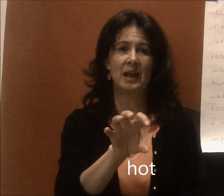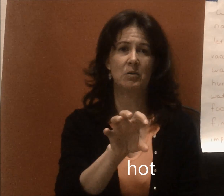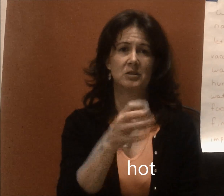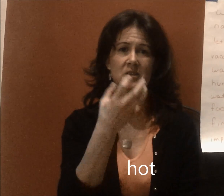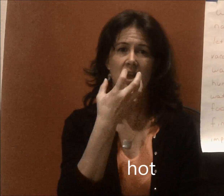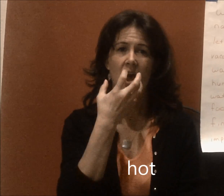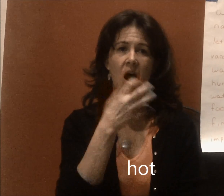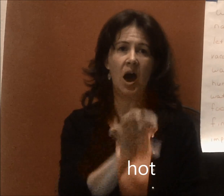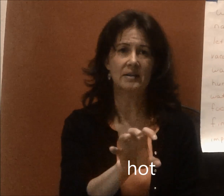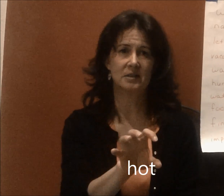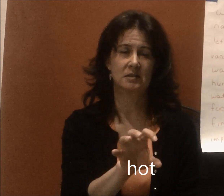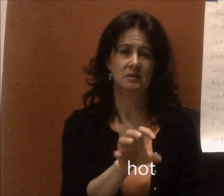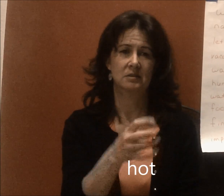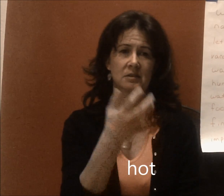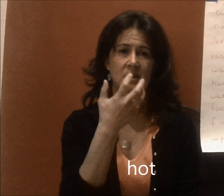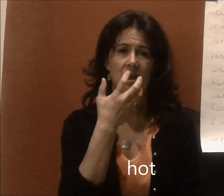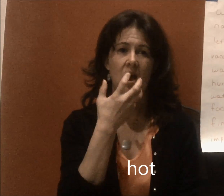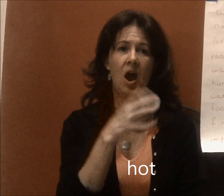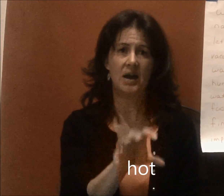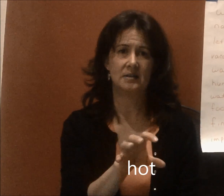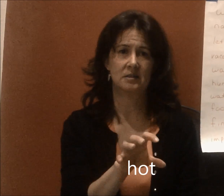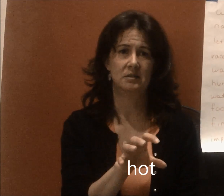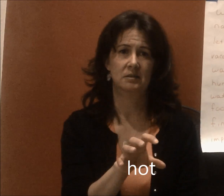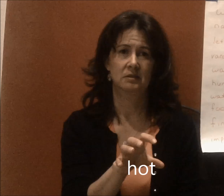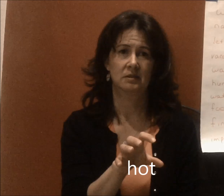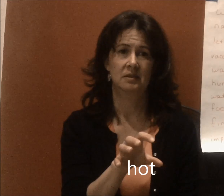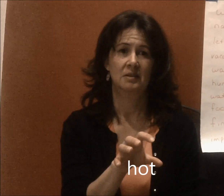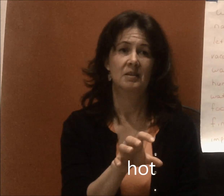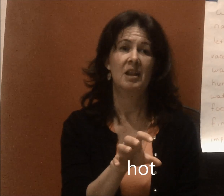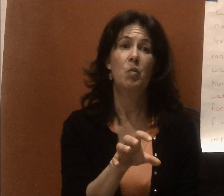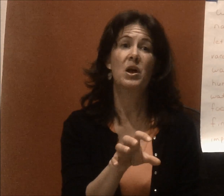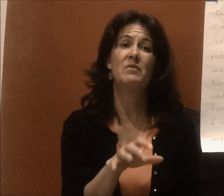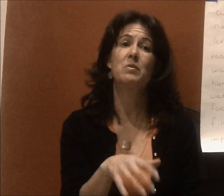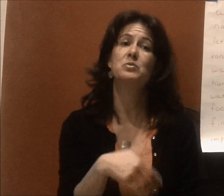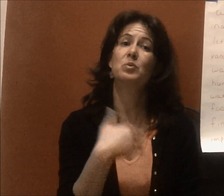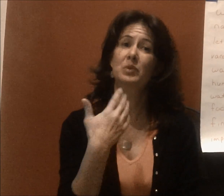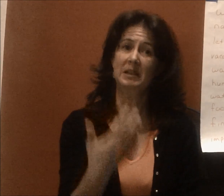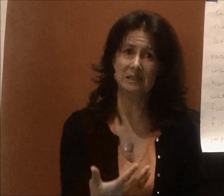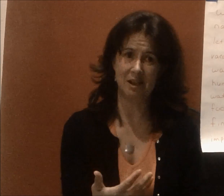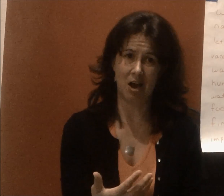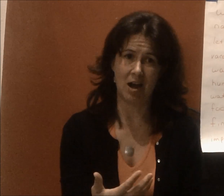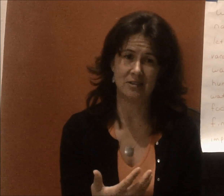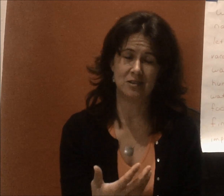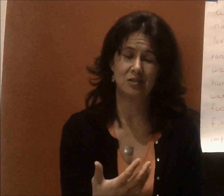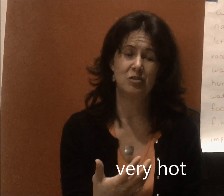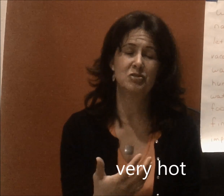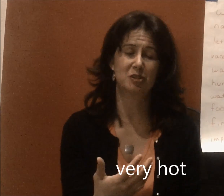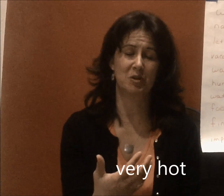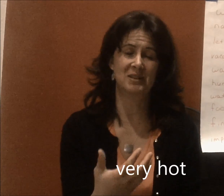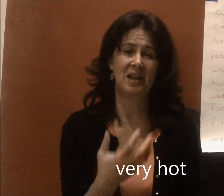out. Hot, hot. And what if it was really hot? You slow it